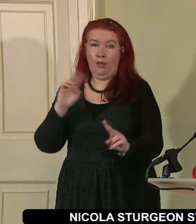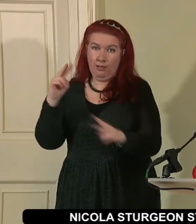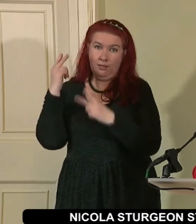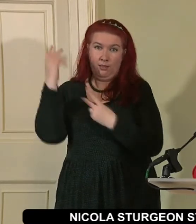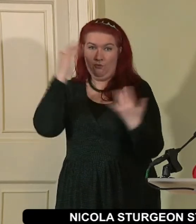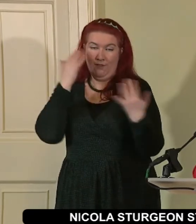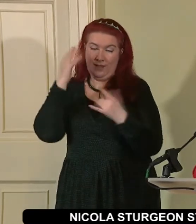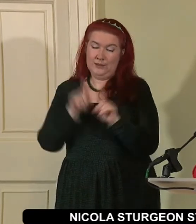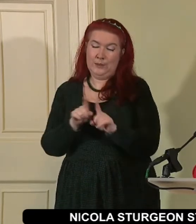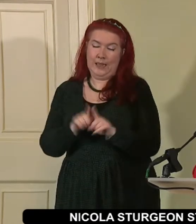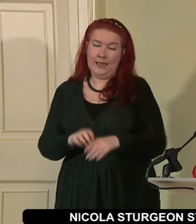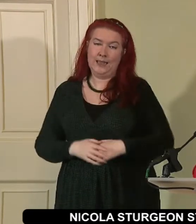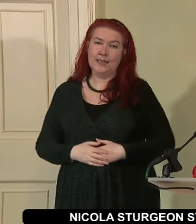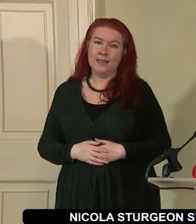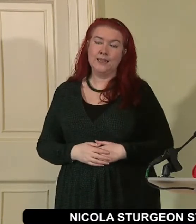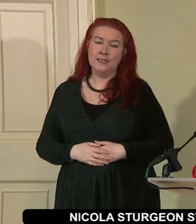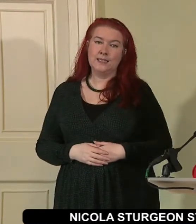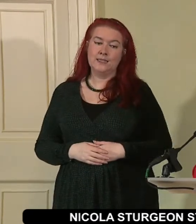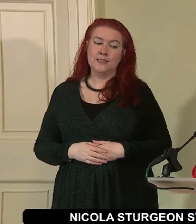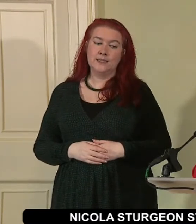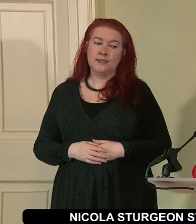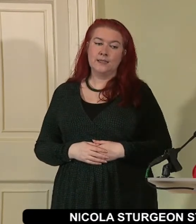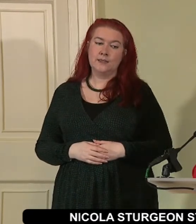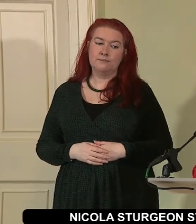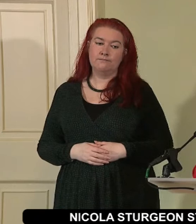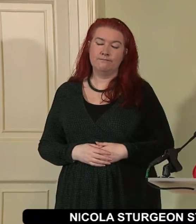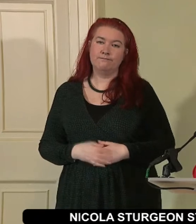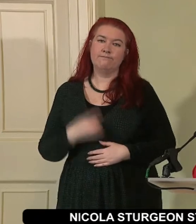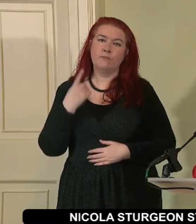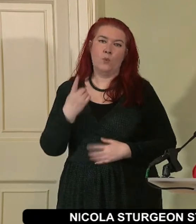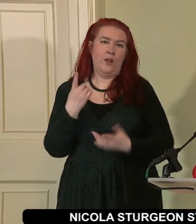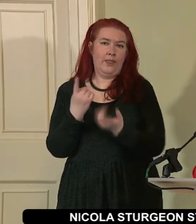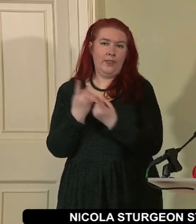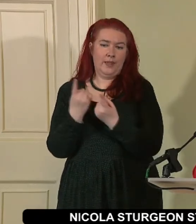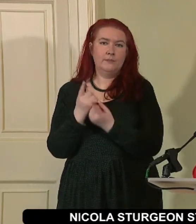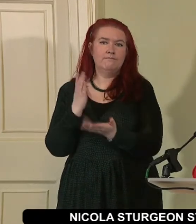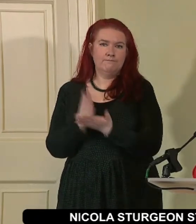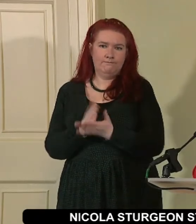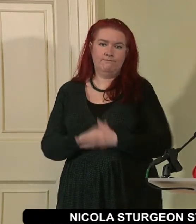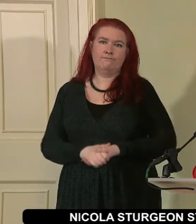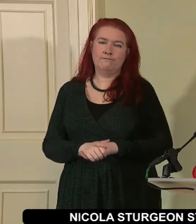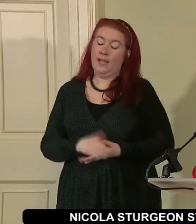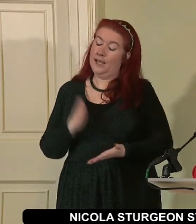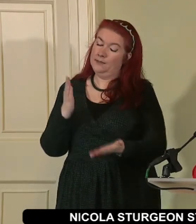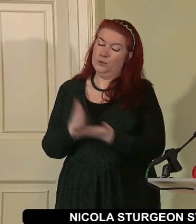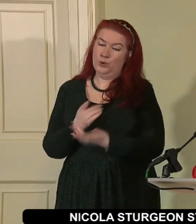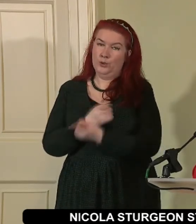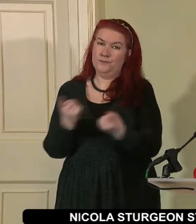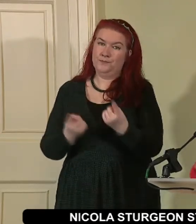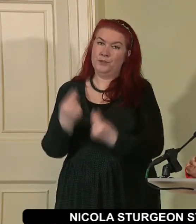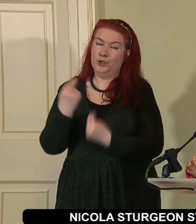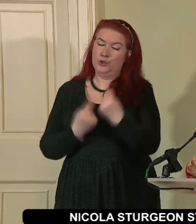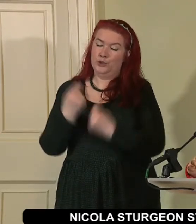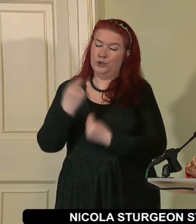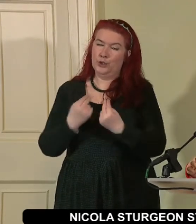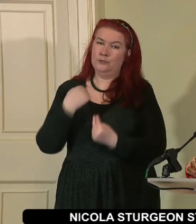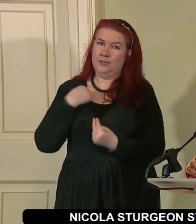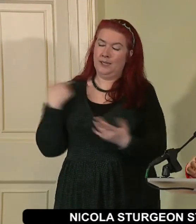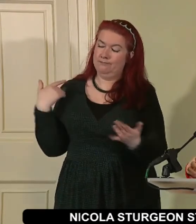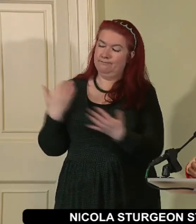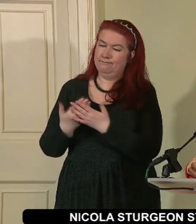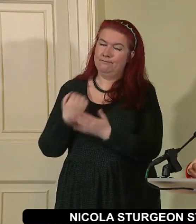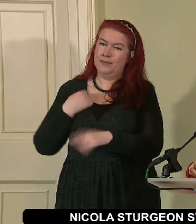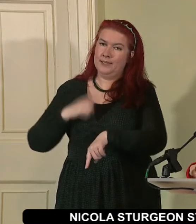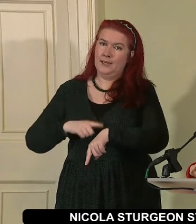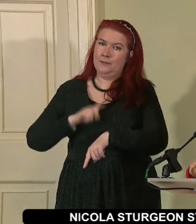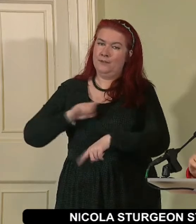length. But one thing is for sure, there will be no shortage of judgment on me and my time as First